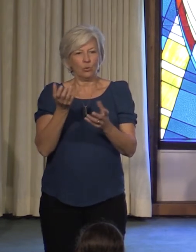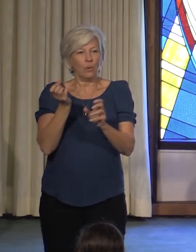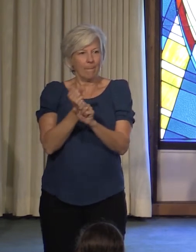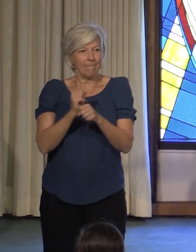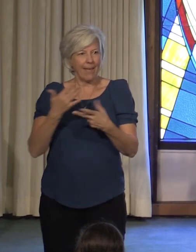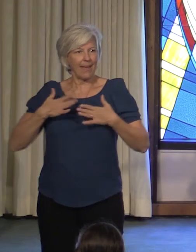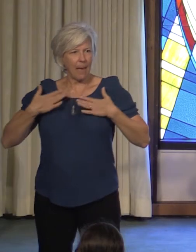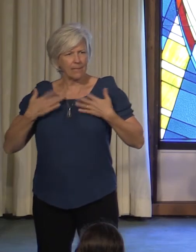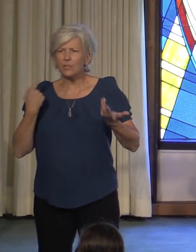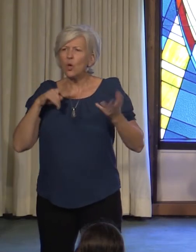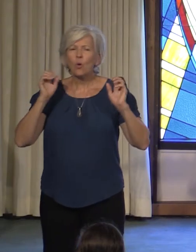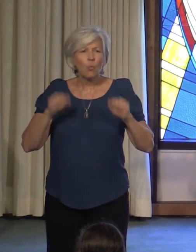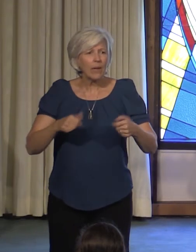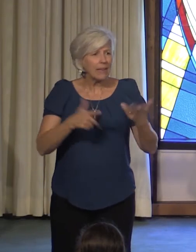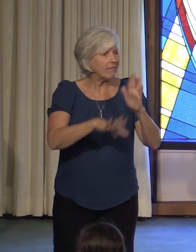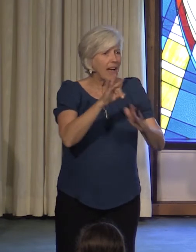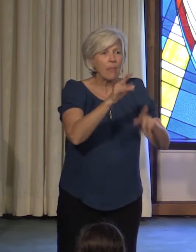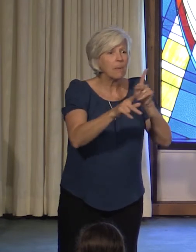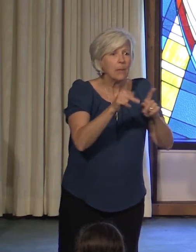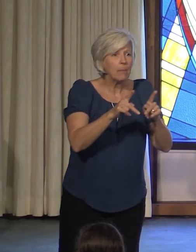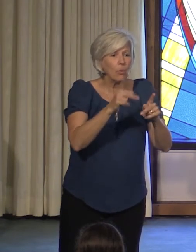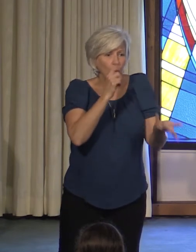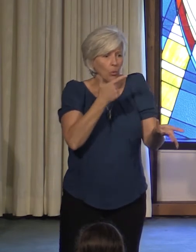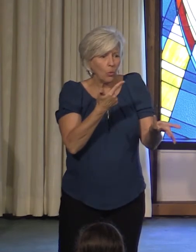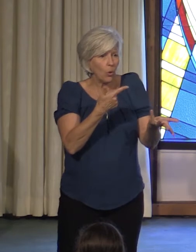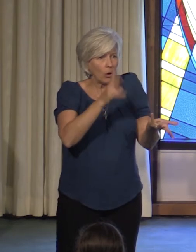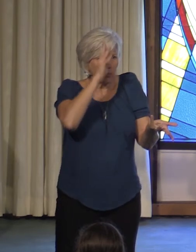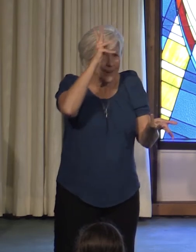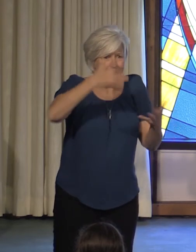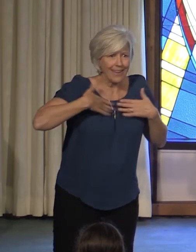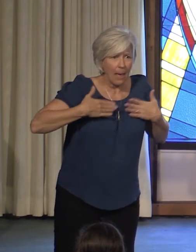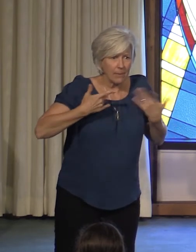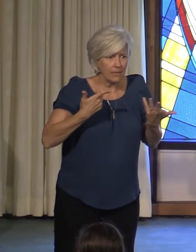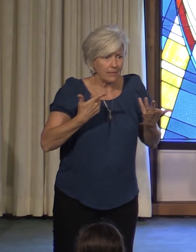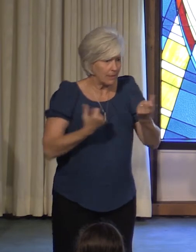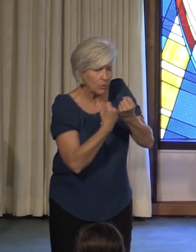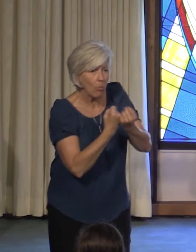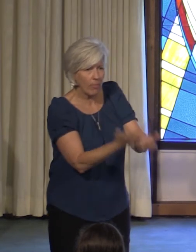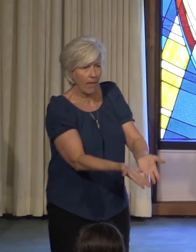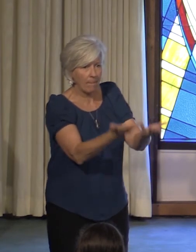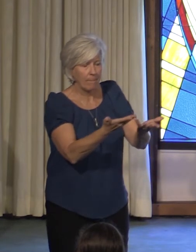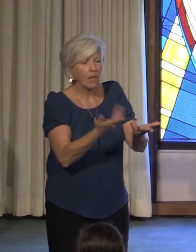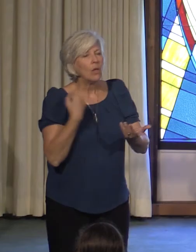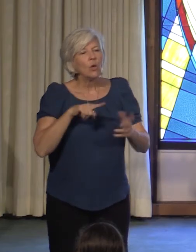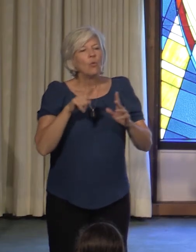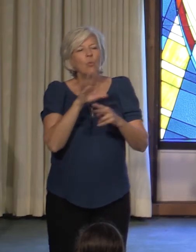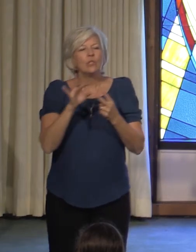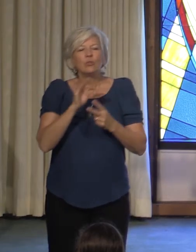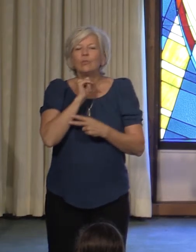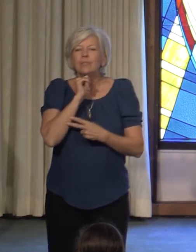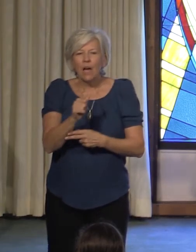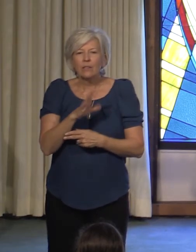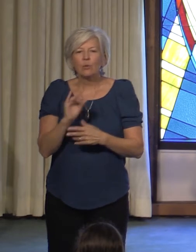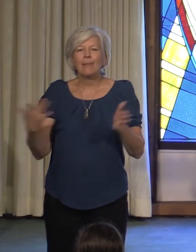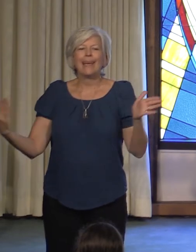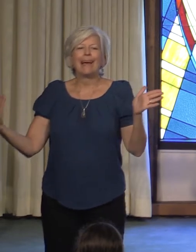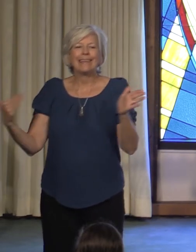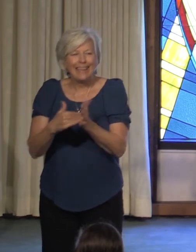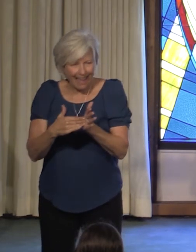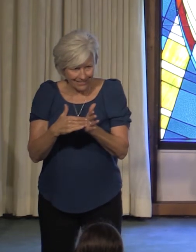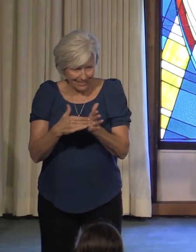those people who are creating happiness and help support them. We choose not to be against